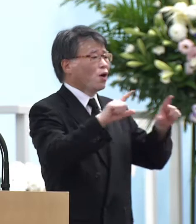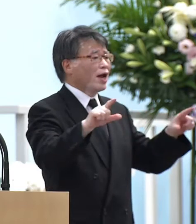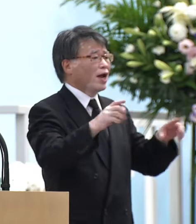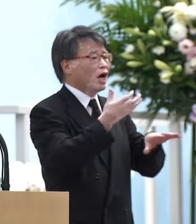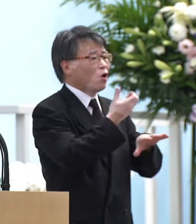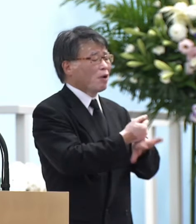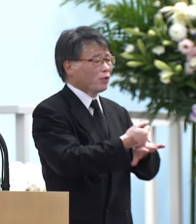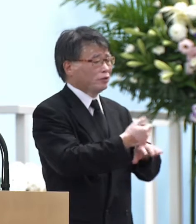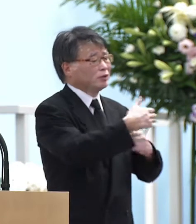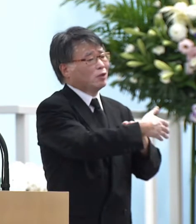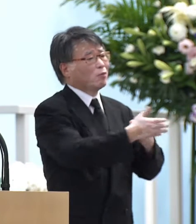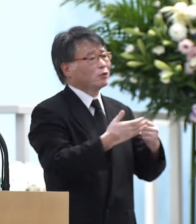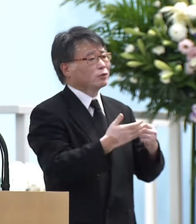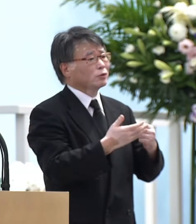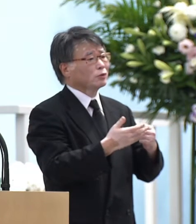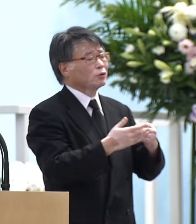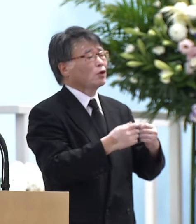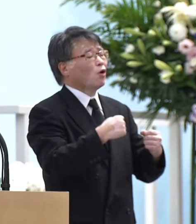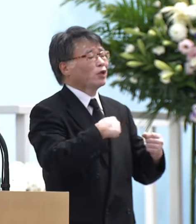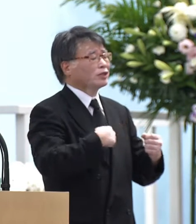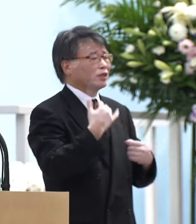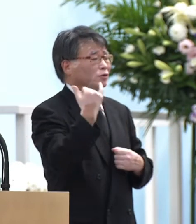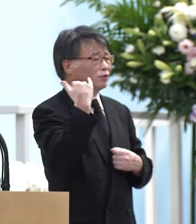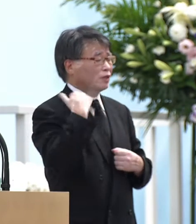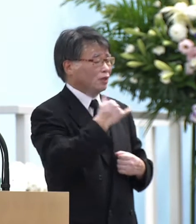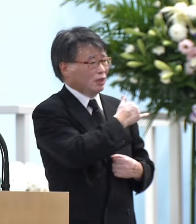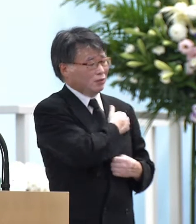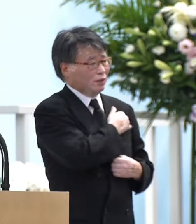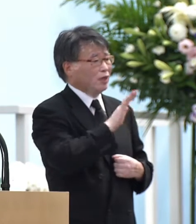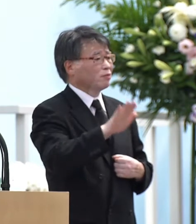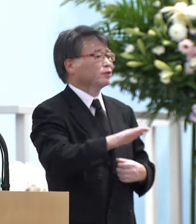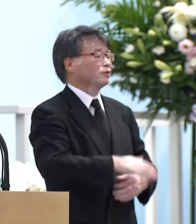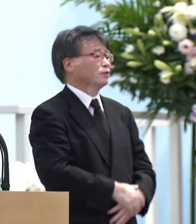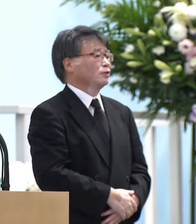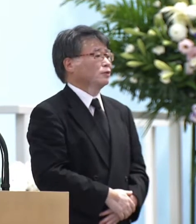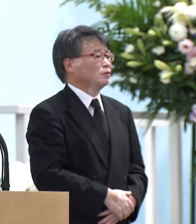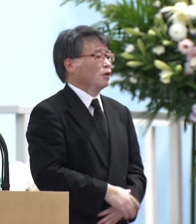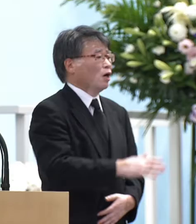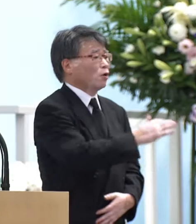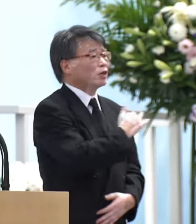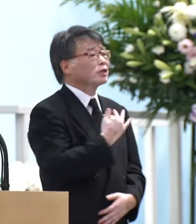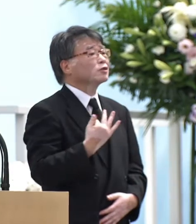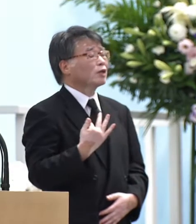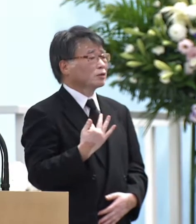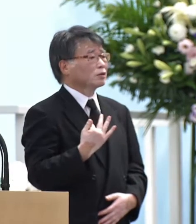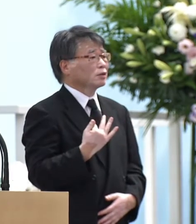Therefore, it is our duty to protect peace that we enjoy today.